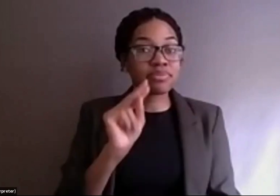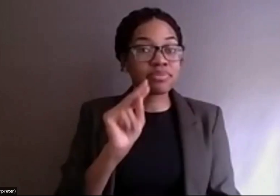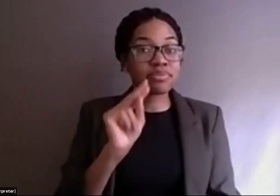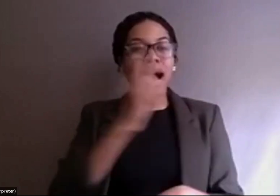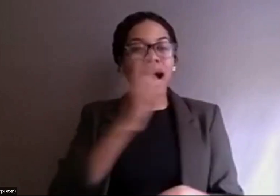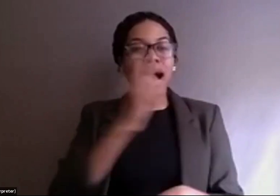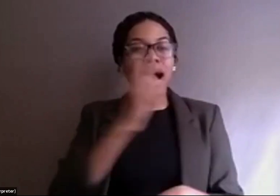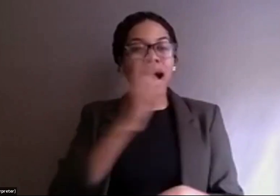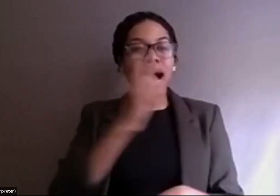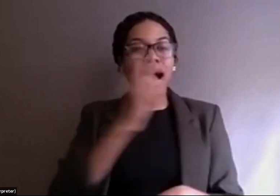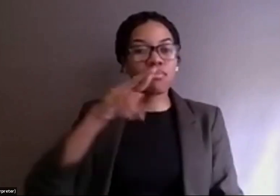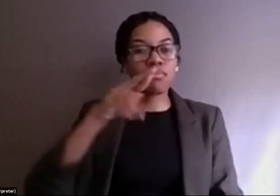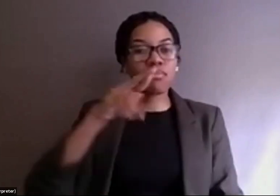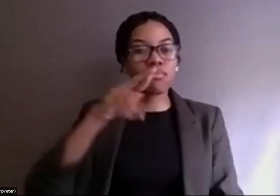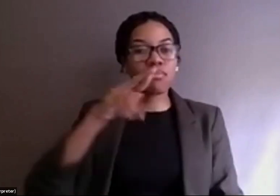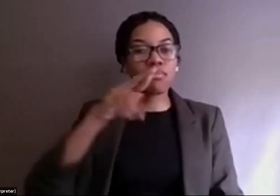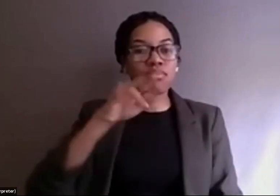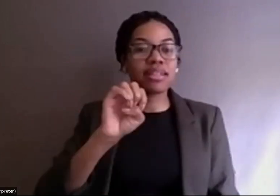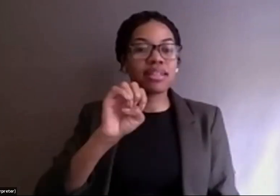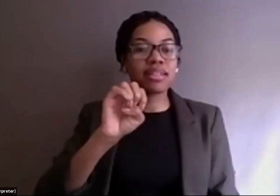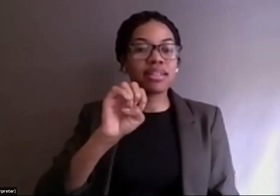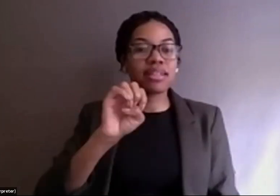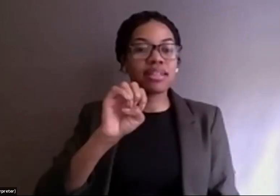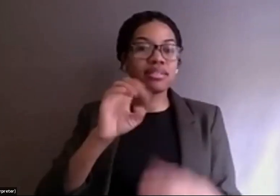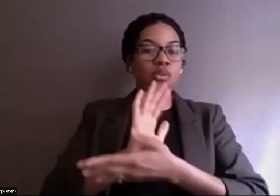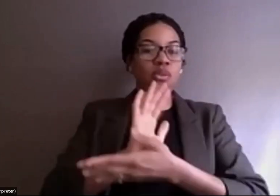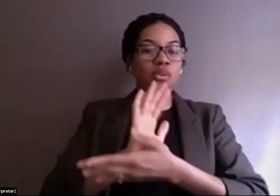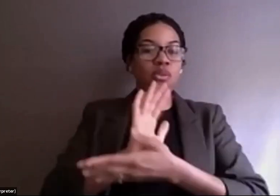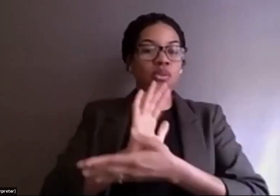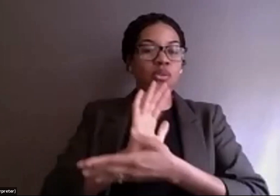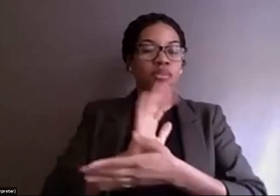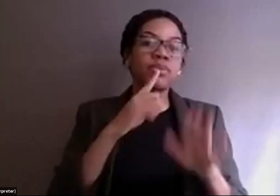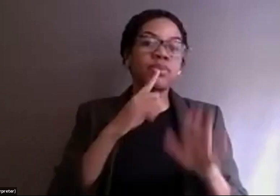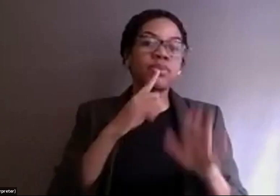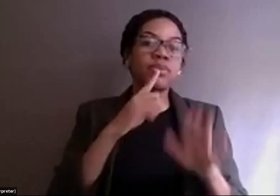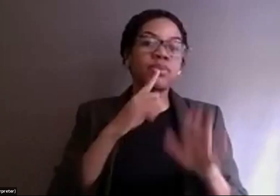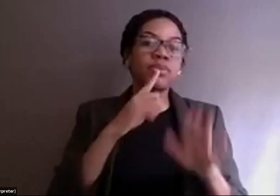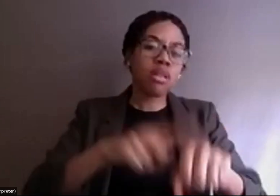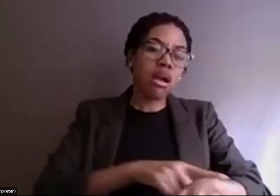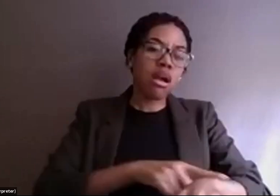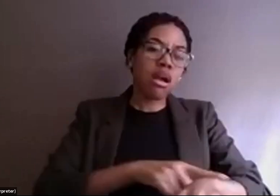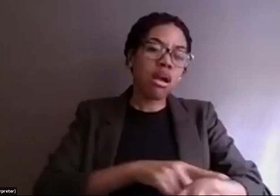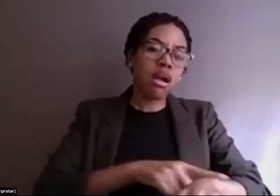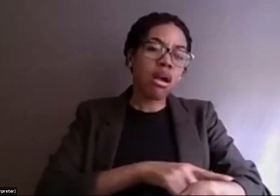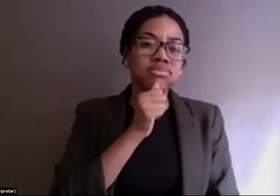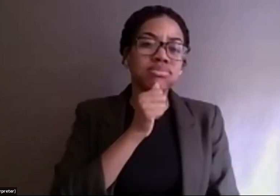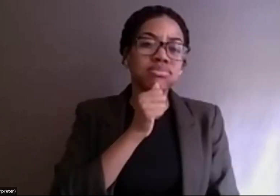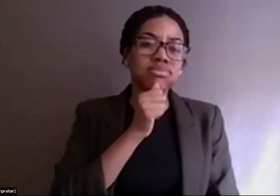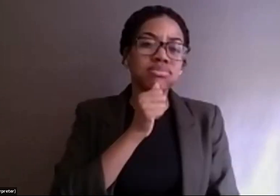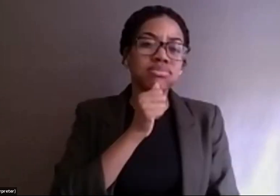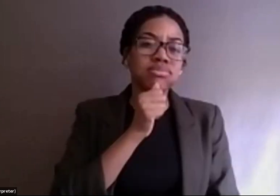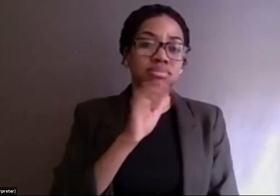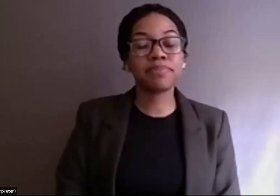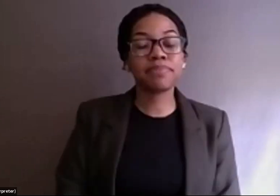initial struggle was. And then the next hours, 8 hours, are really about the continuing movement.